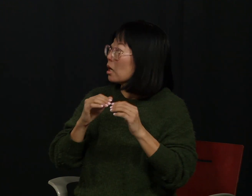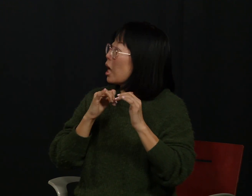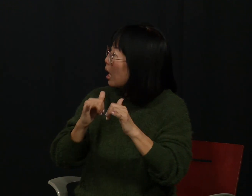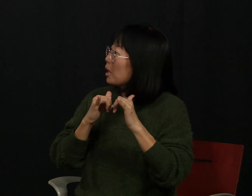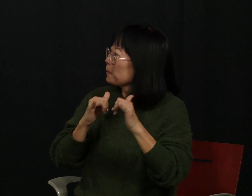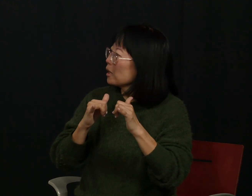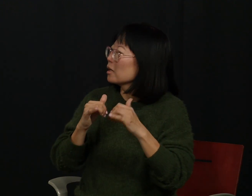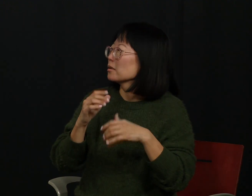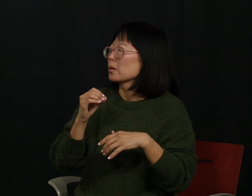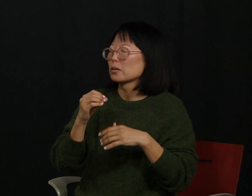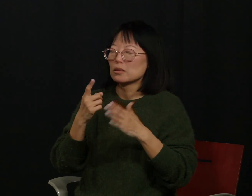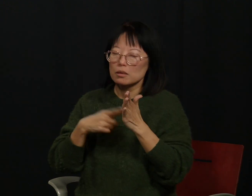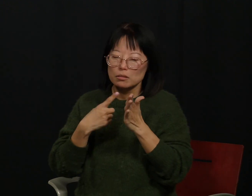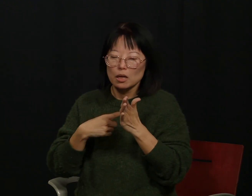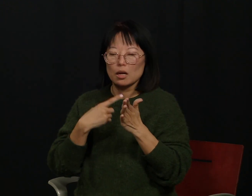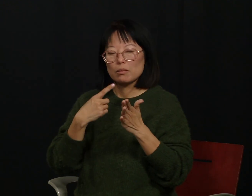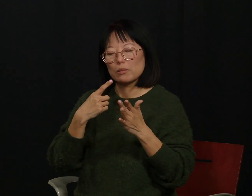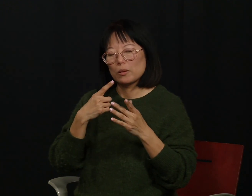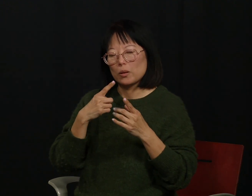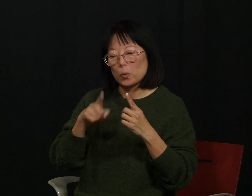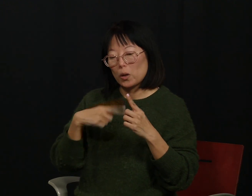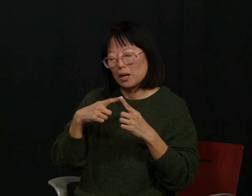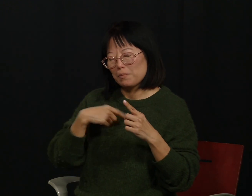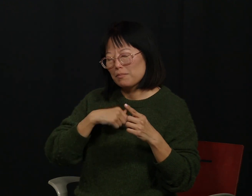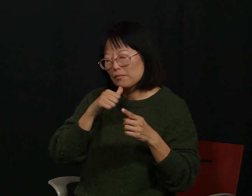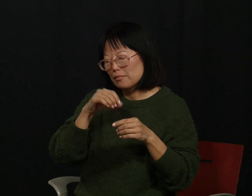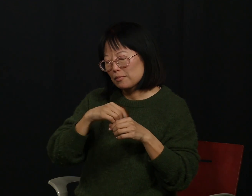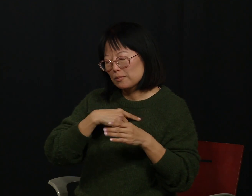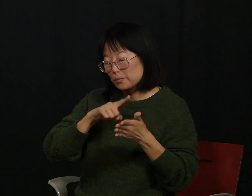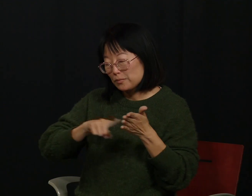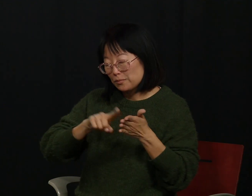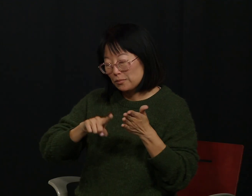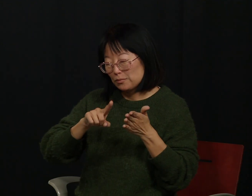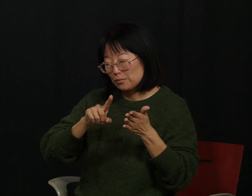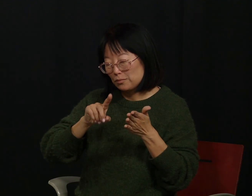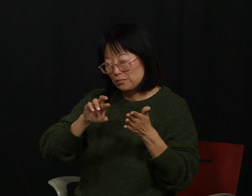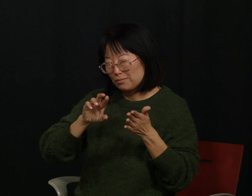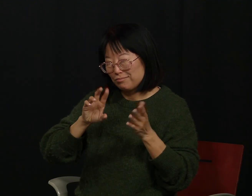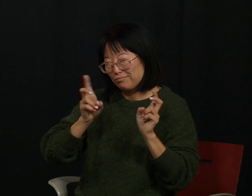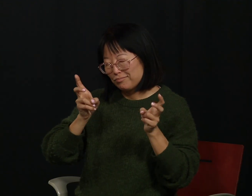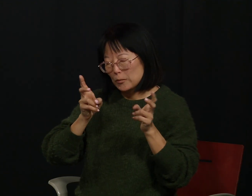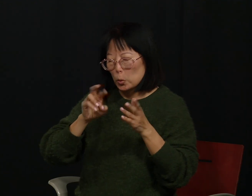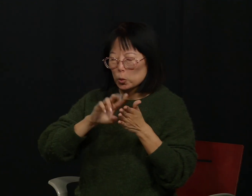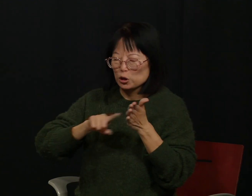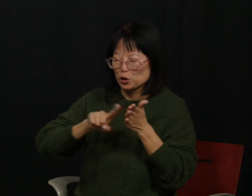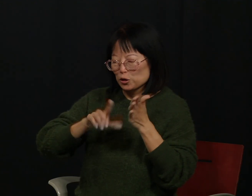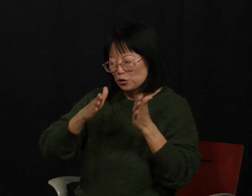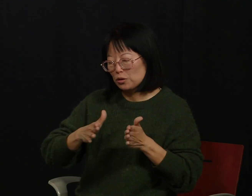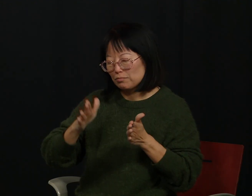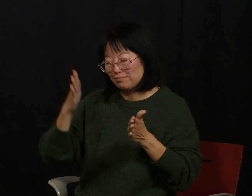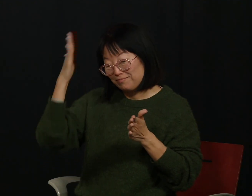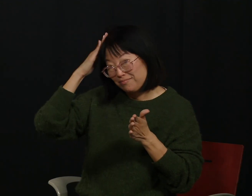in common. And sometimes when I'm not in my researcher